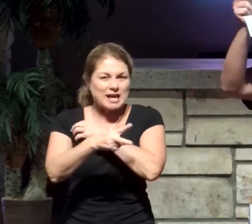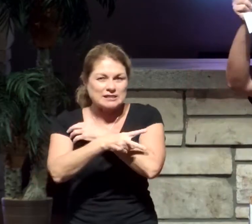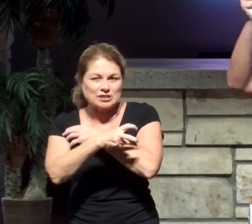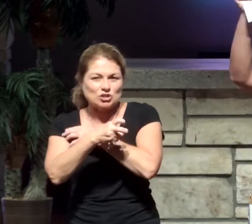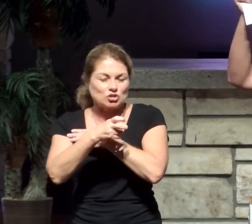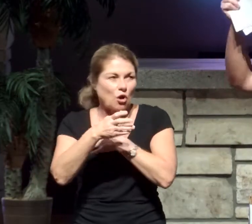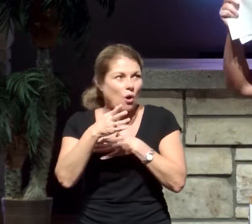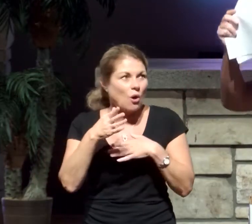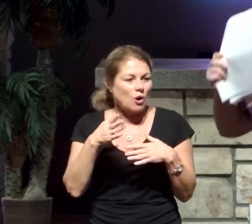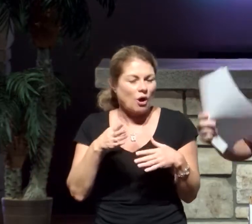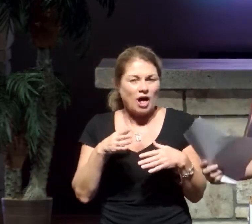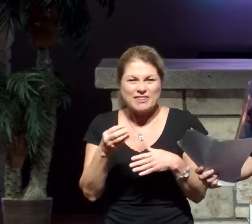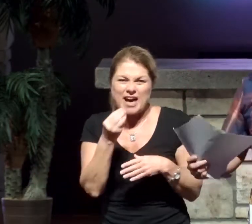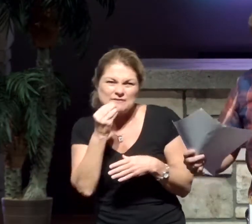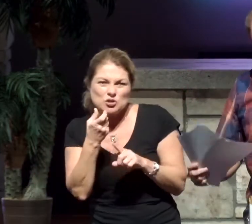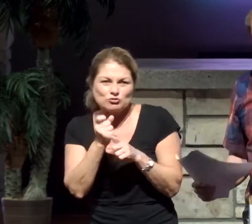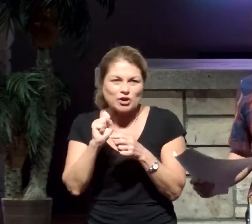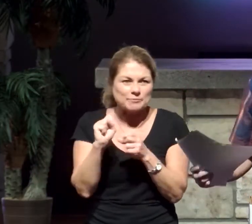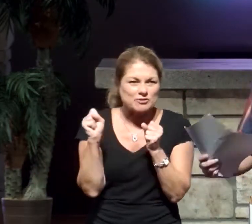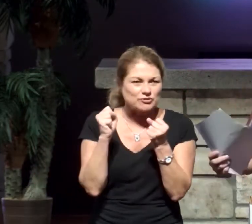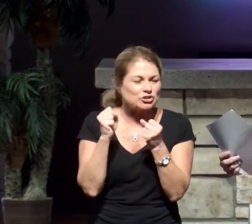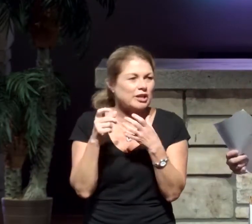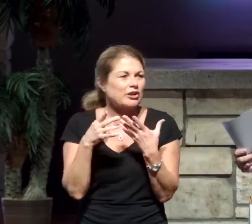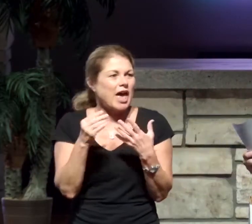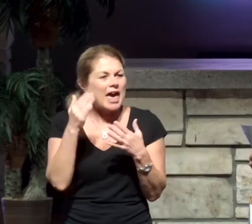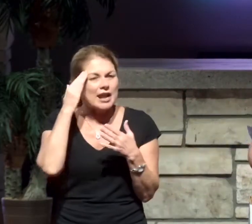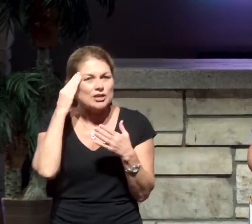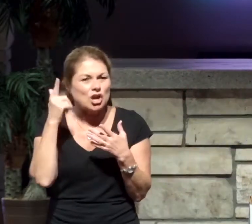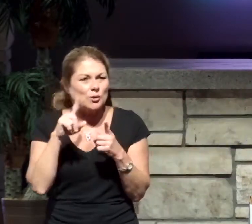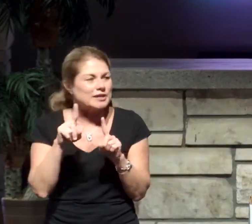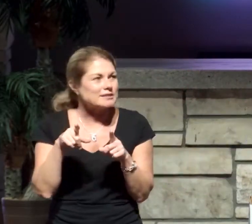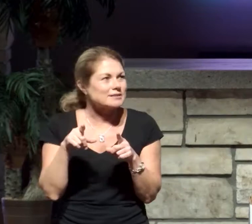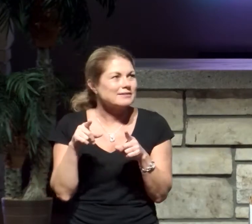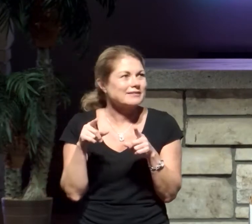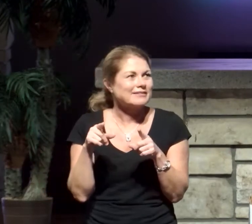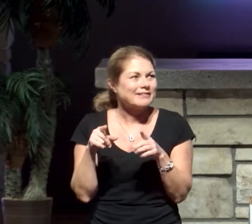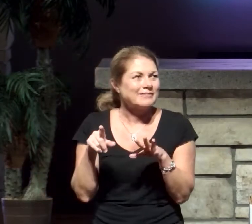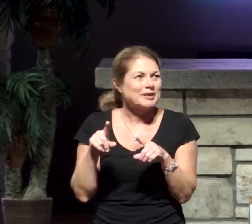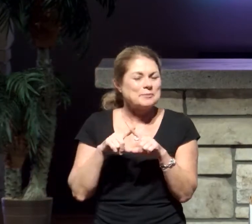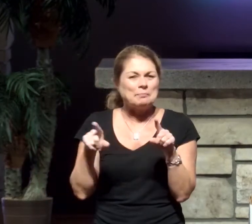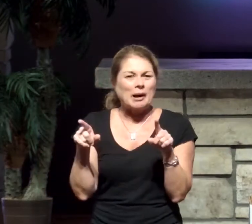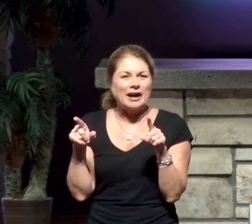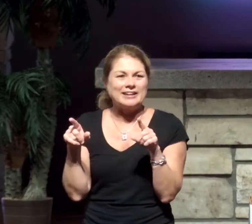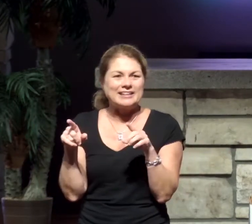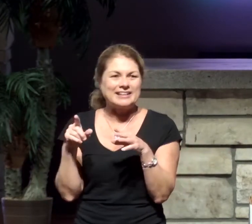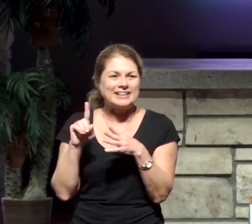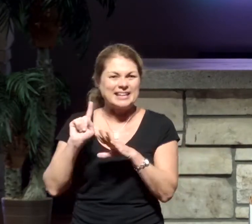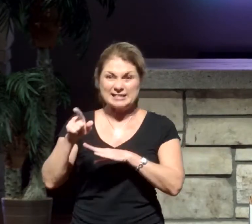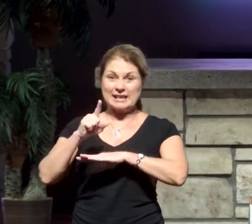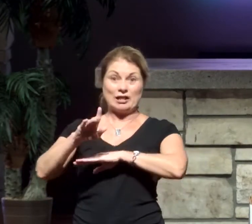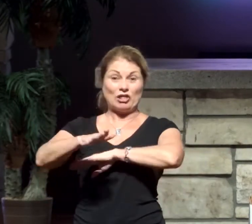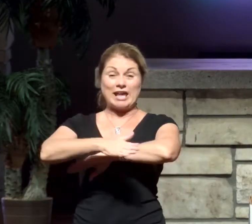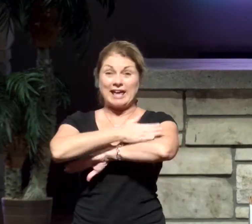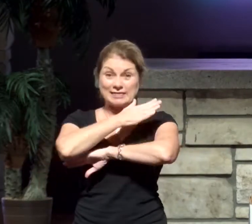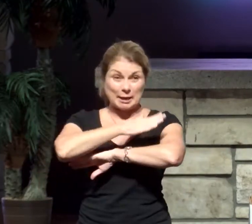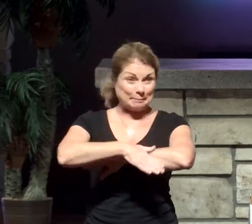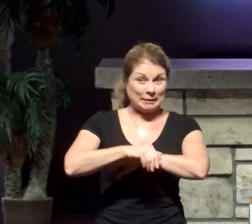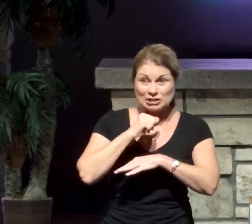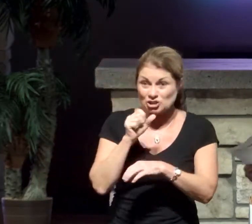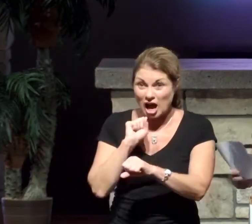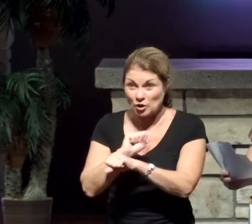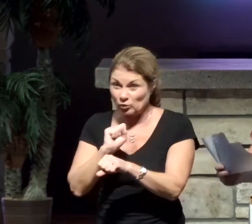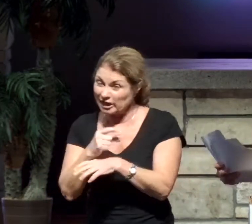boss's lasagna from the fridge, and I know that he is saying that he's going out meeting with clients, but he's kicking it at the beach. I've got the proof. I've